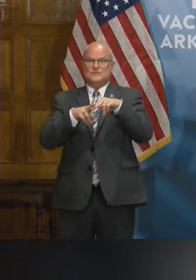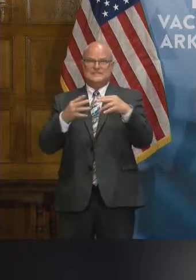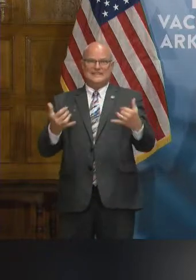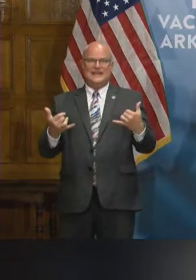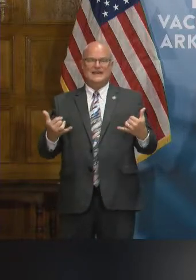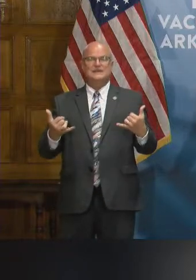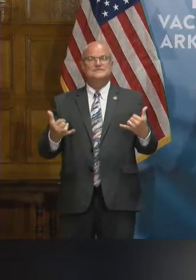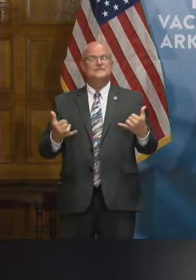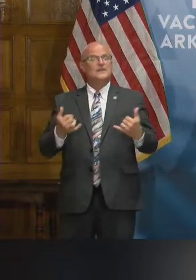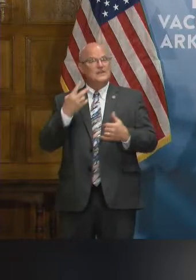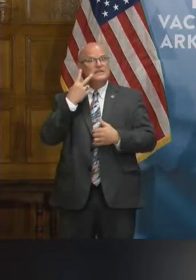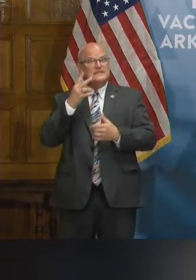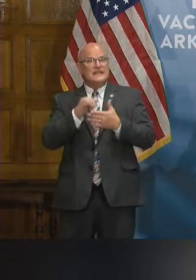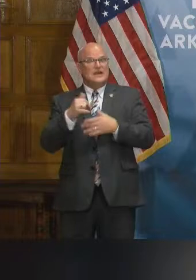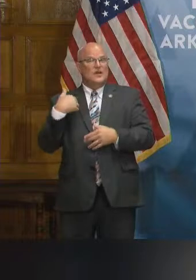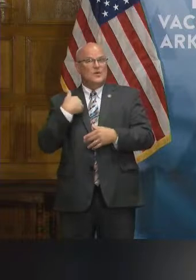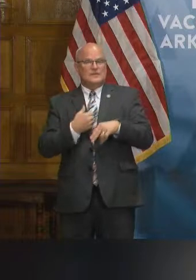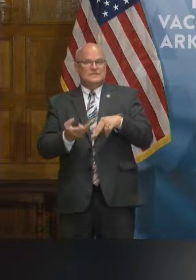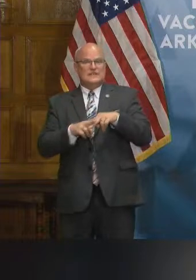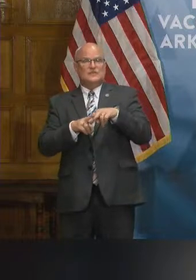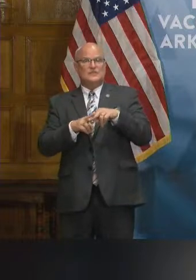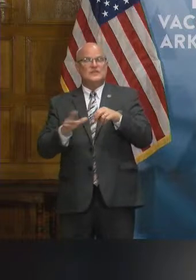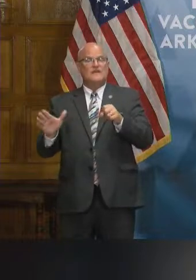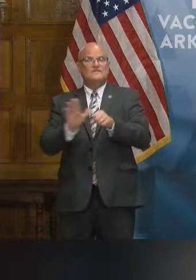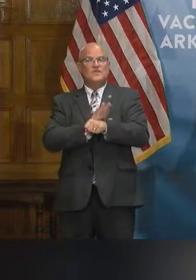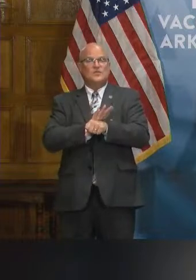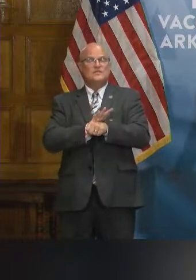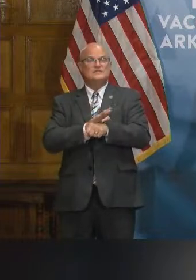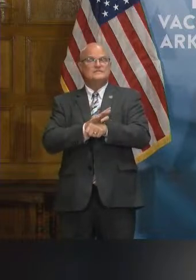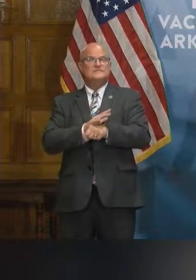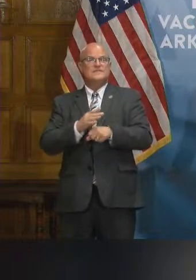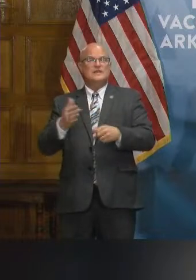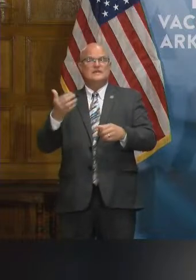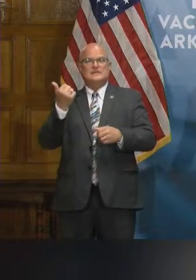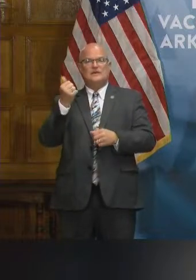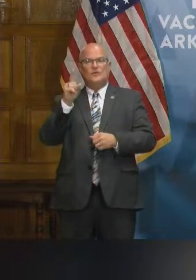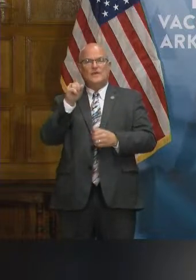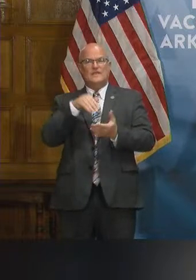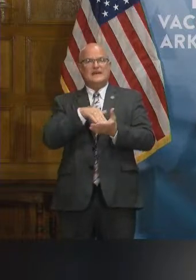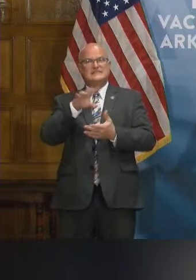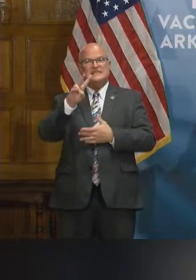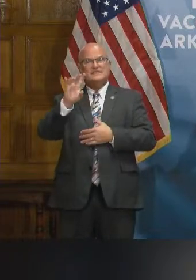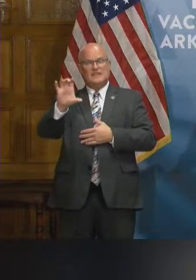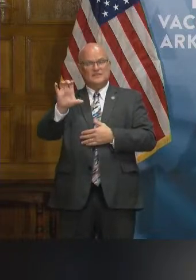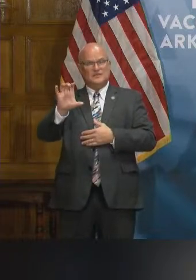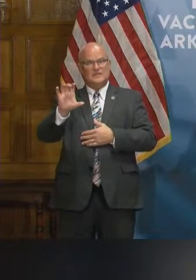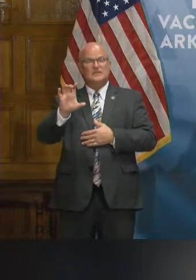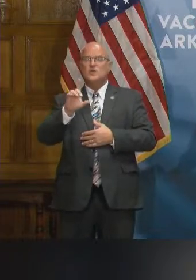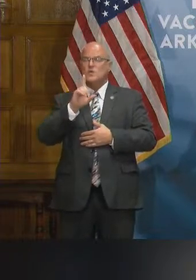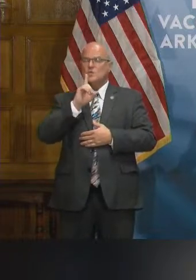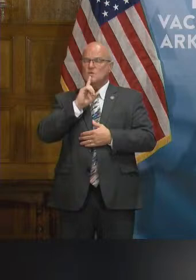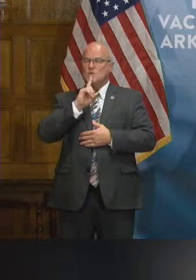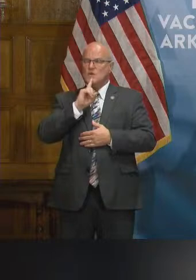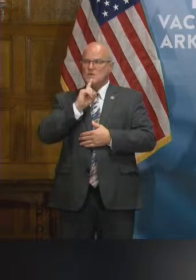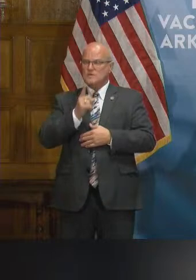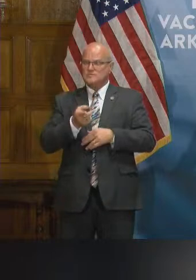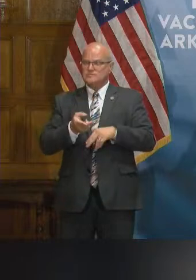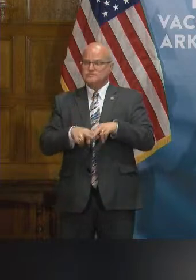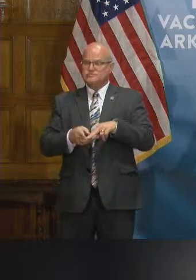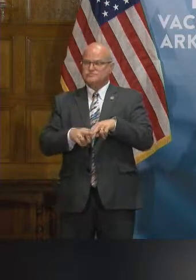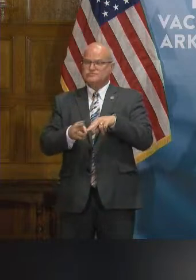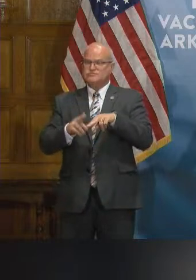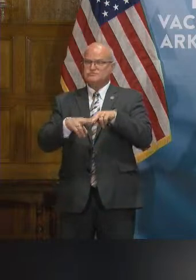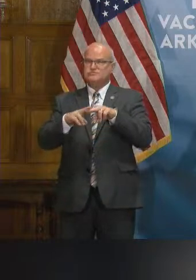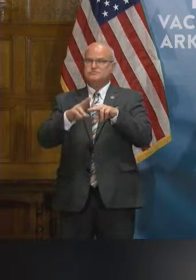bit. You can see that we have increased our fully immunized by 1,700. We really need to accelerate